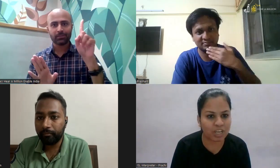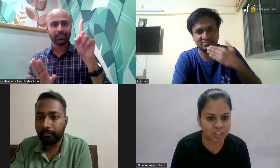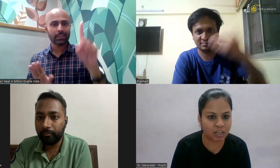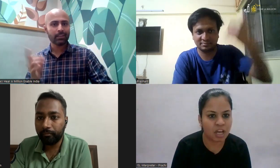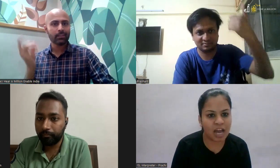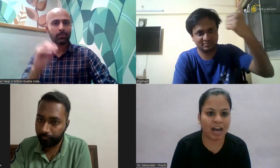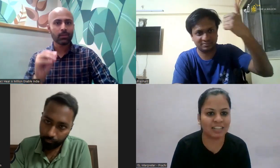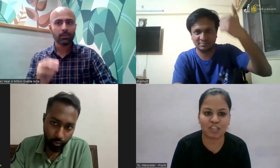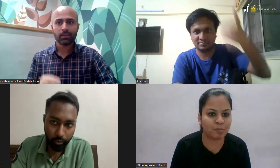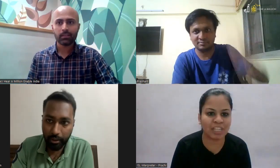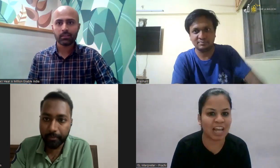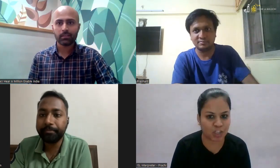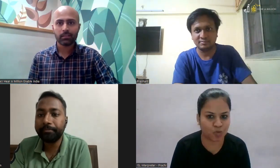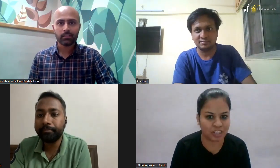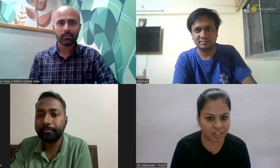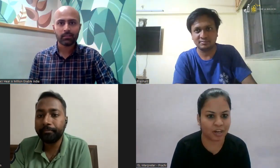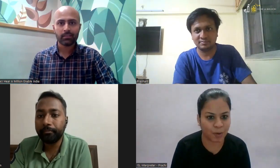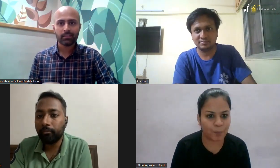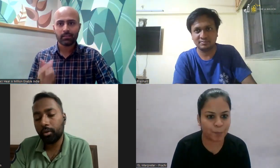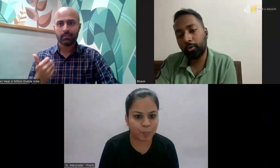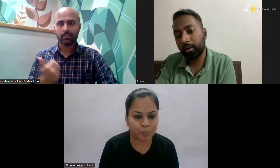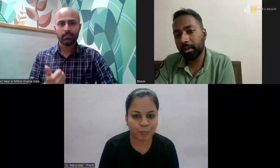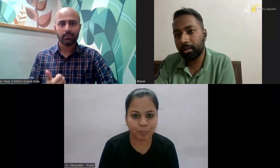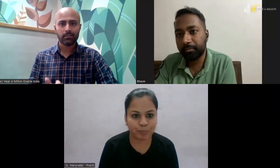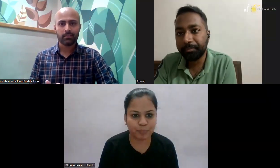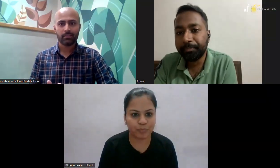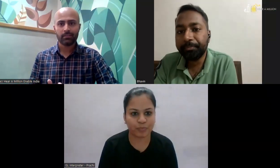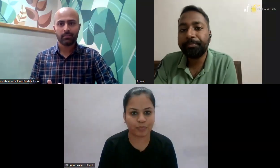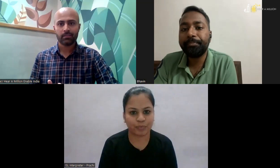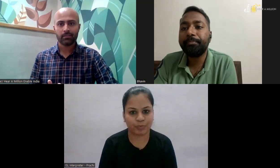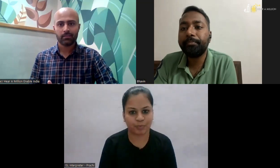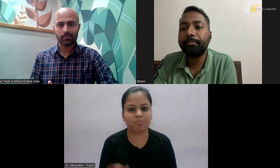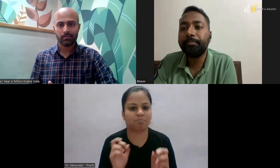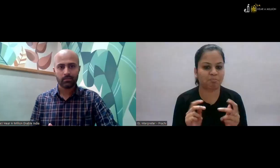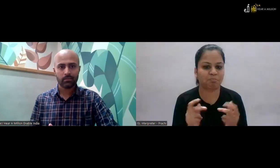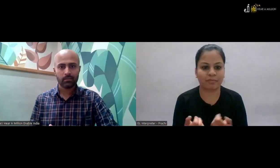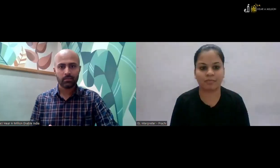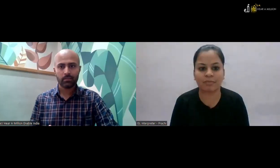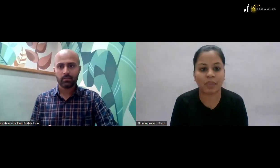more question, and this will be the last question. Okay.